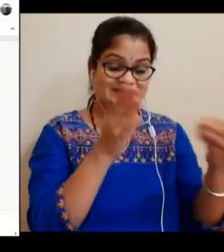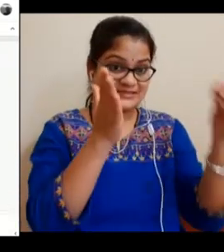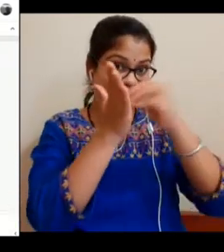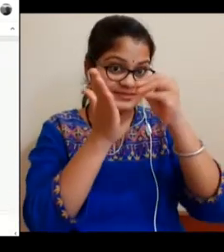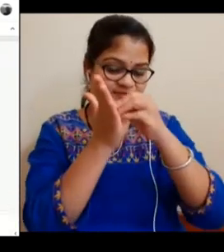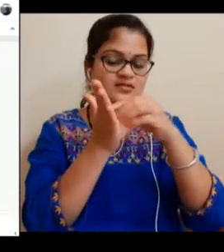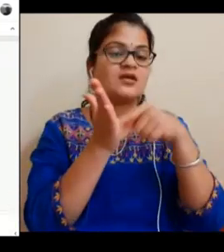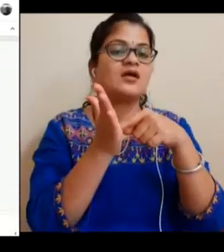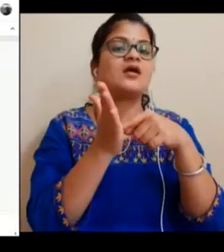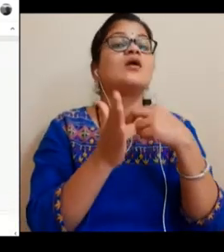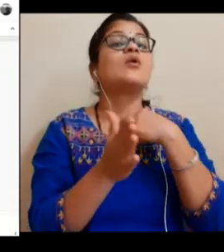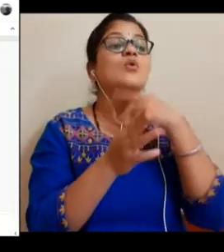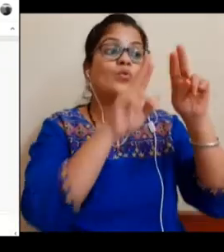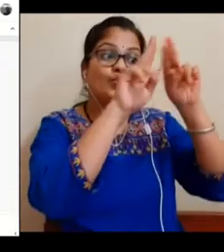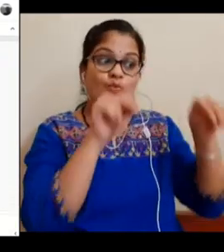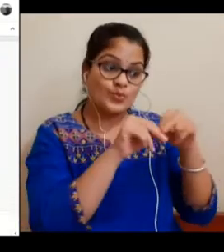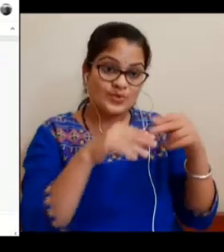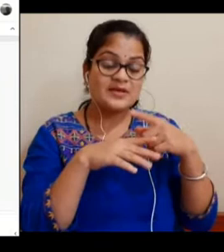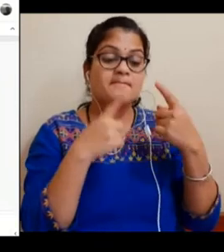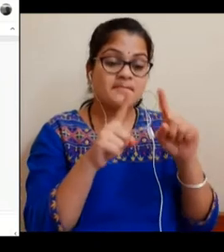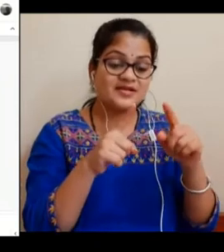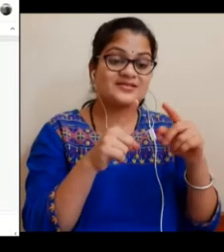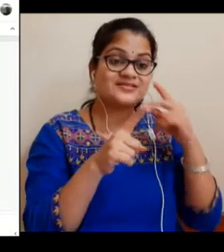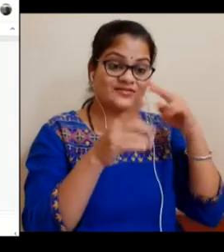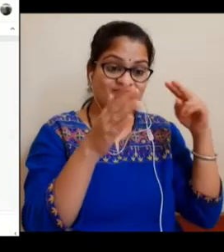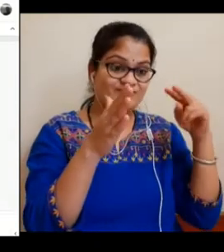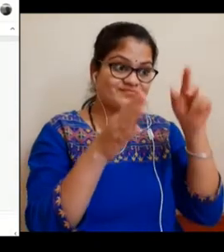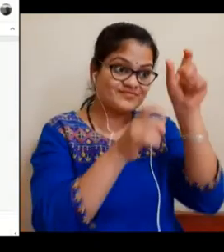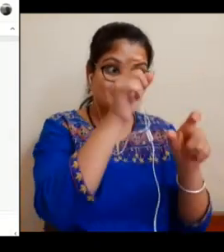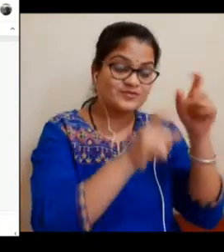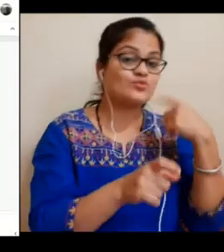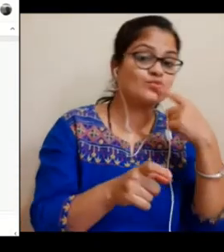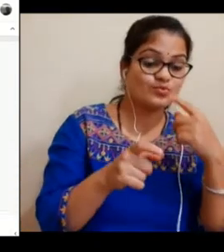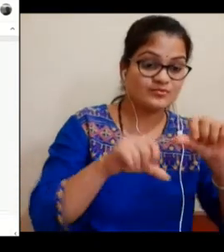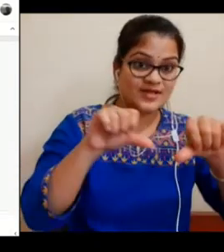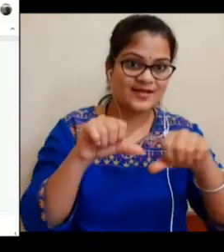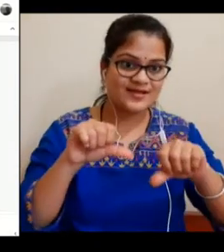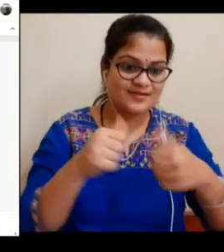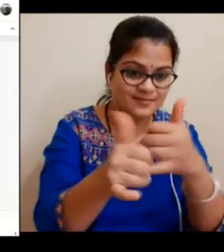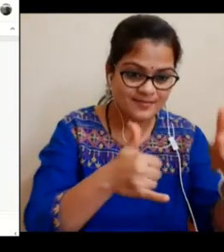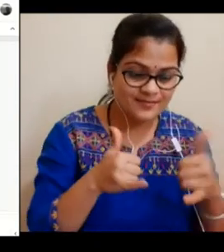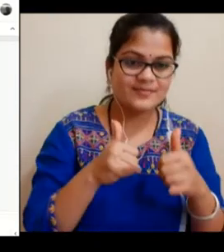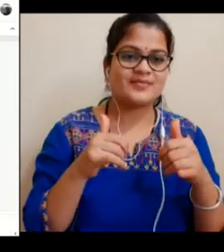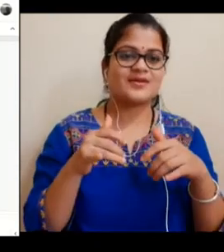inserting, right? Those have to be shared with the viewer. Otherwise, they won't be able to hear the audio files.